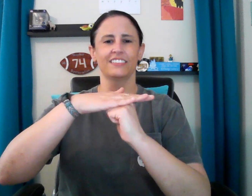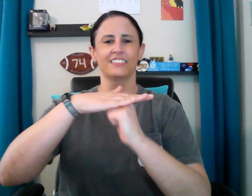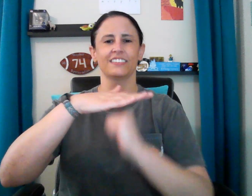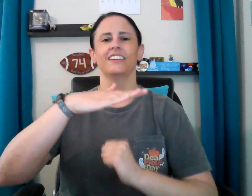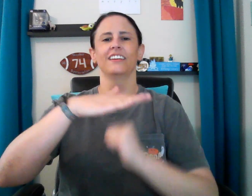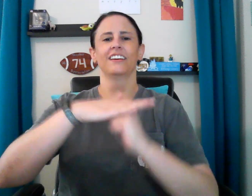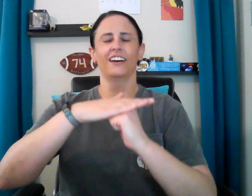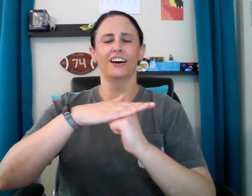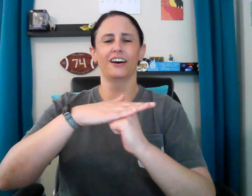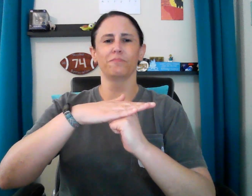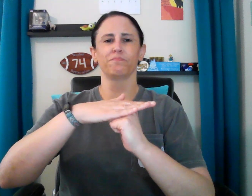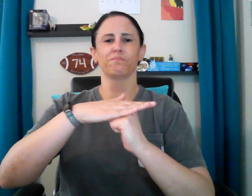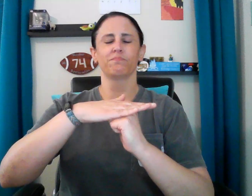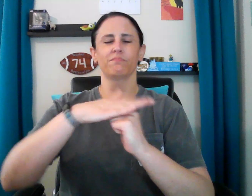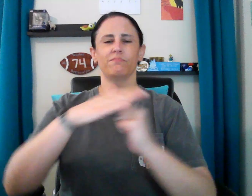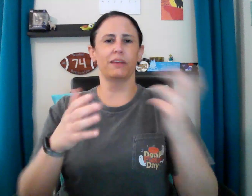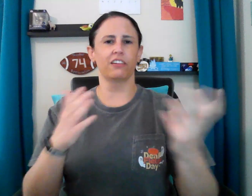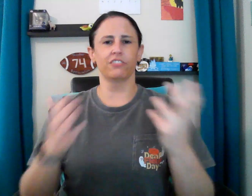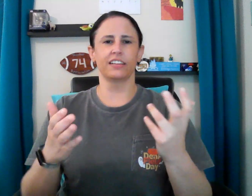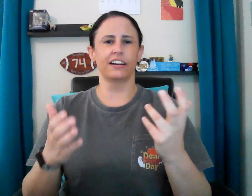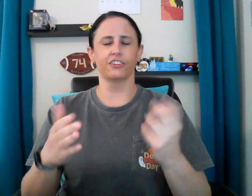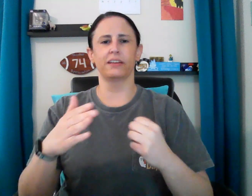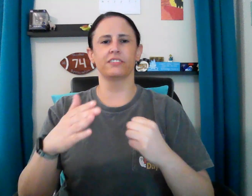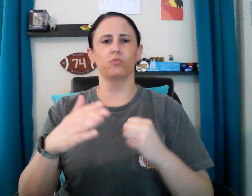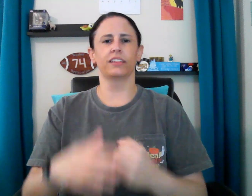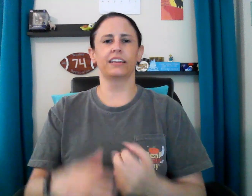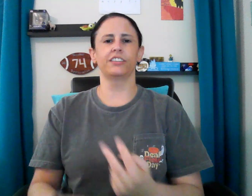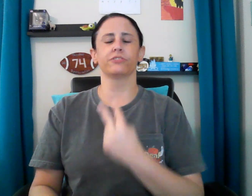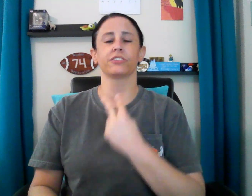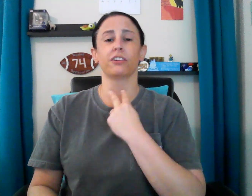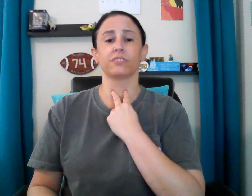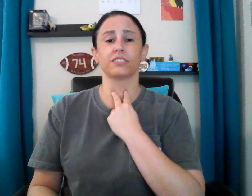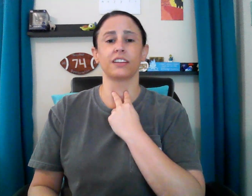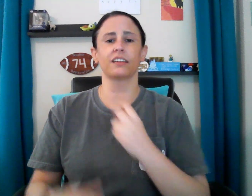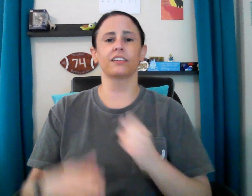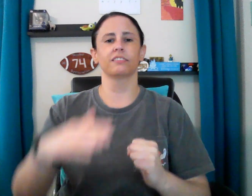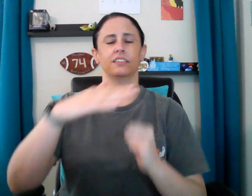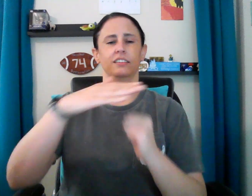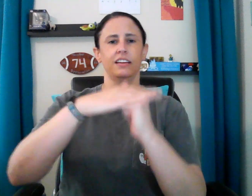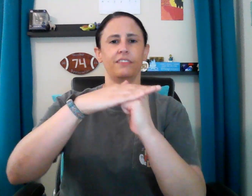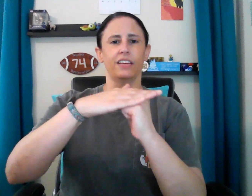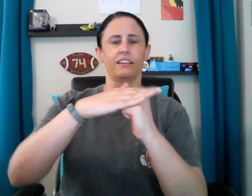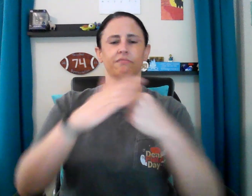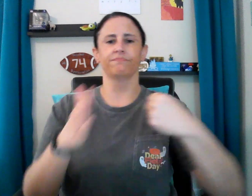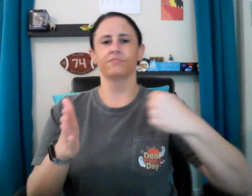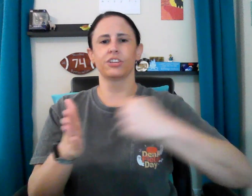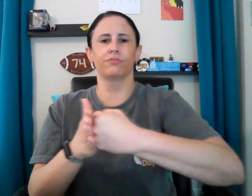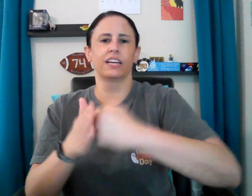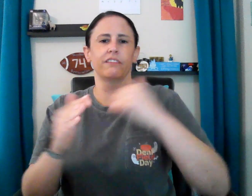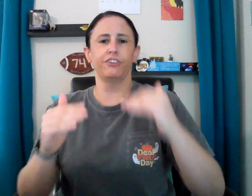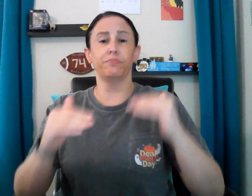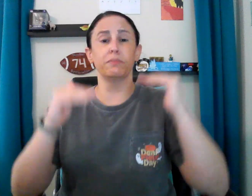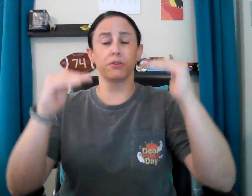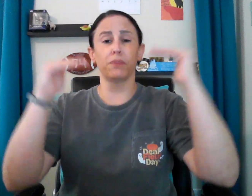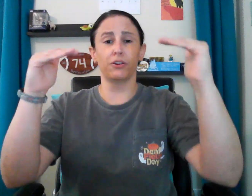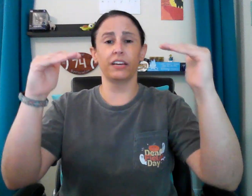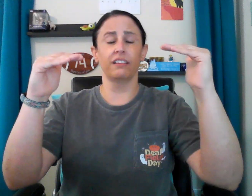this. Depending on the signer, depends on what they do. So stuck, and then, so think of you've been promoted